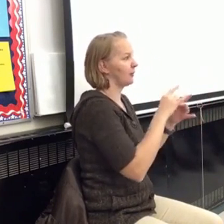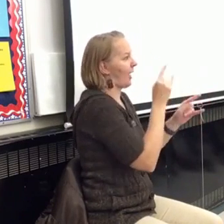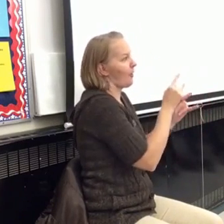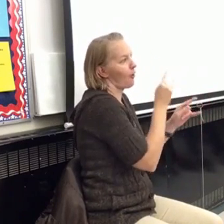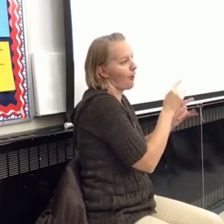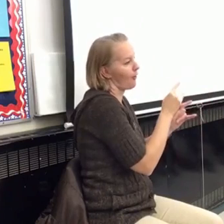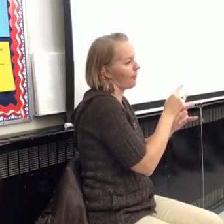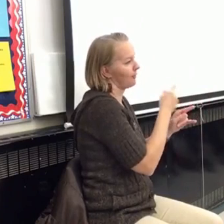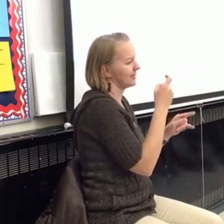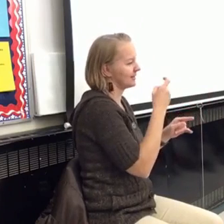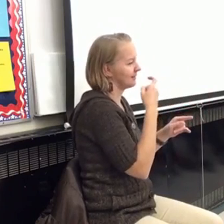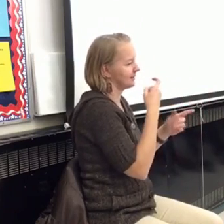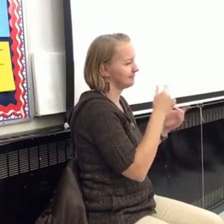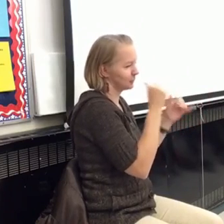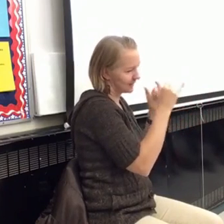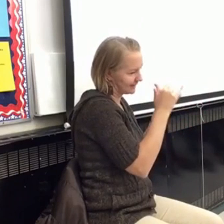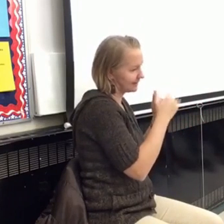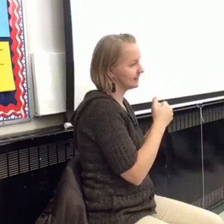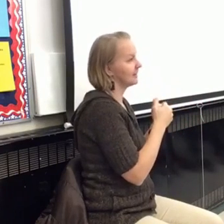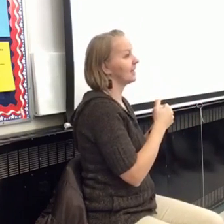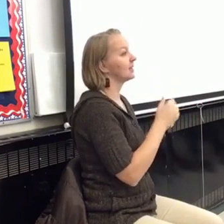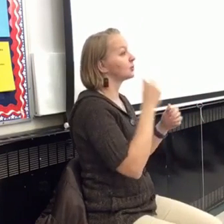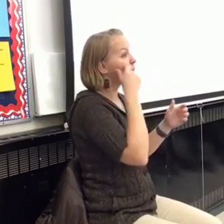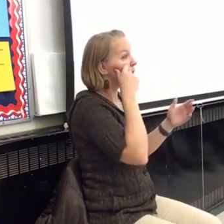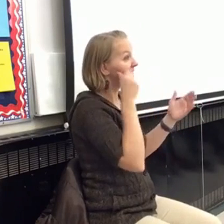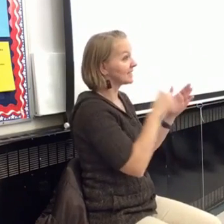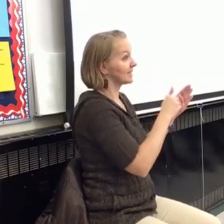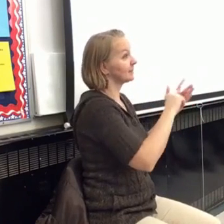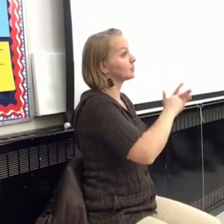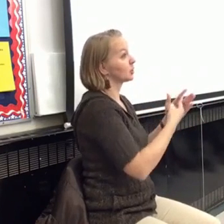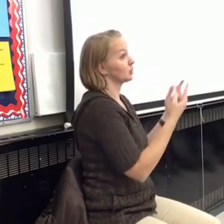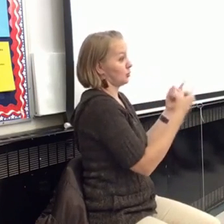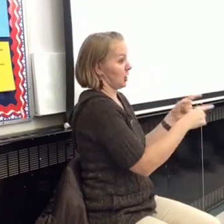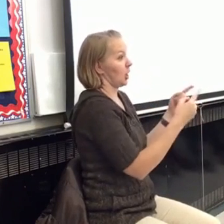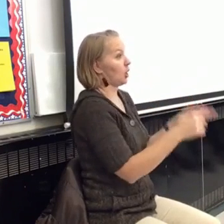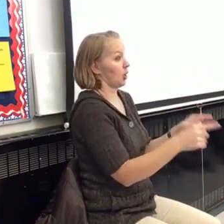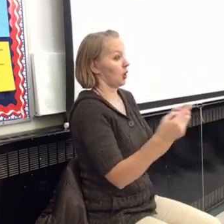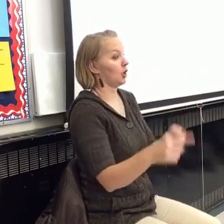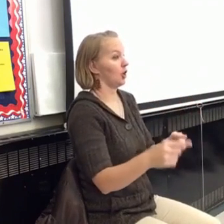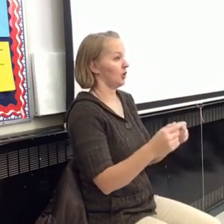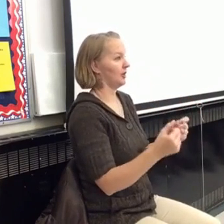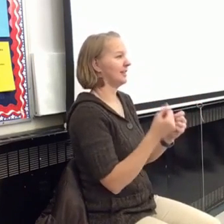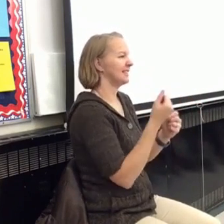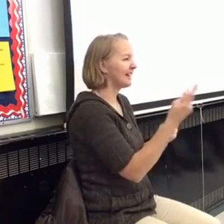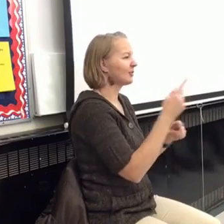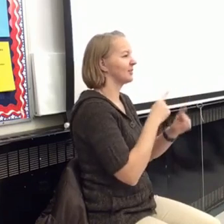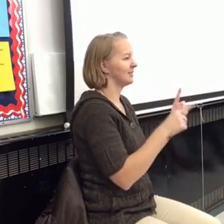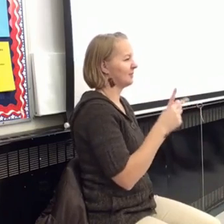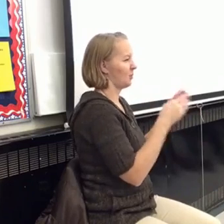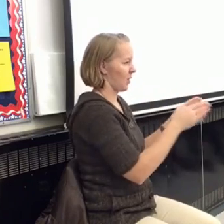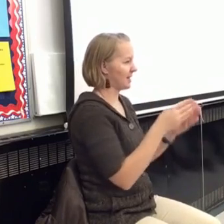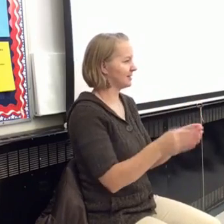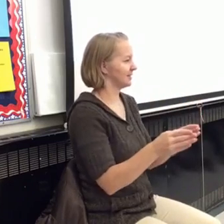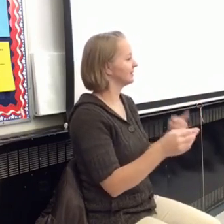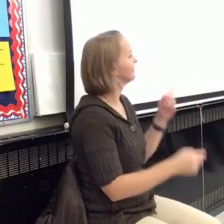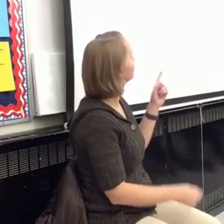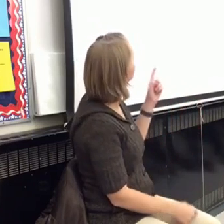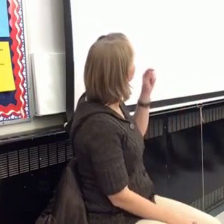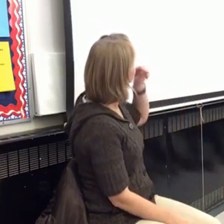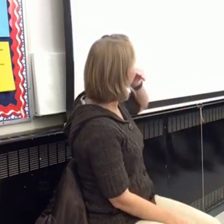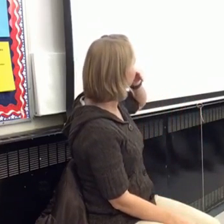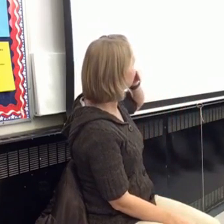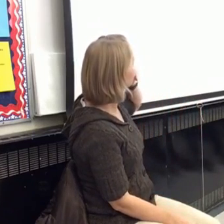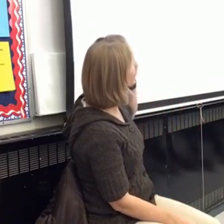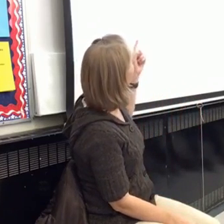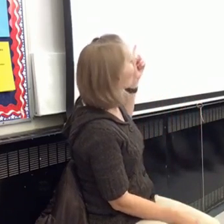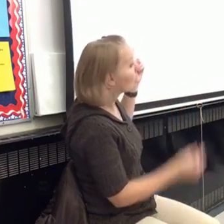of this alcoholism. And racism begins to occur and appear in several different things such as this. Which brings us, and this,